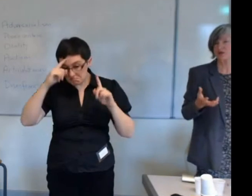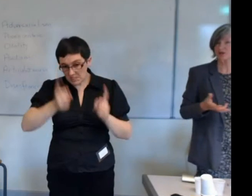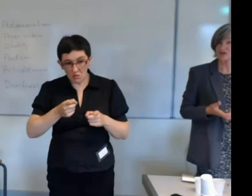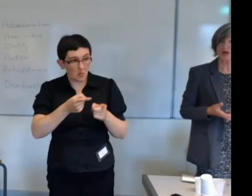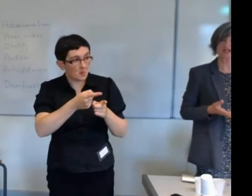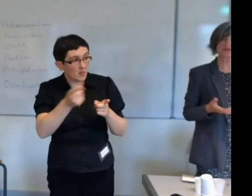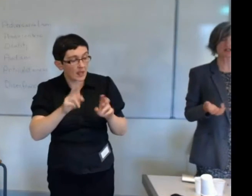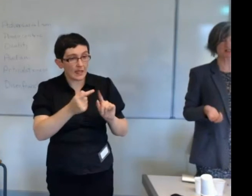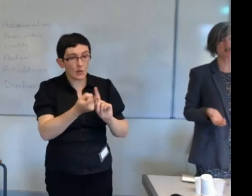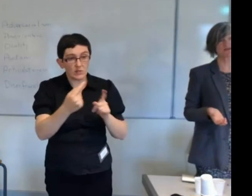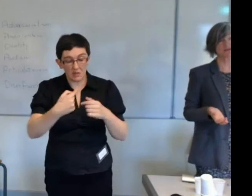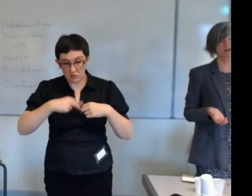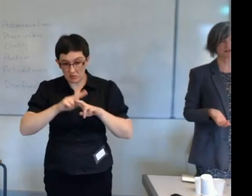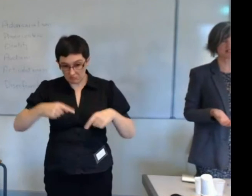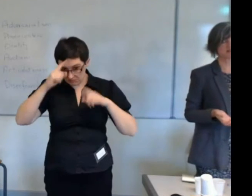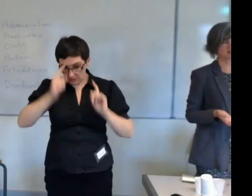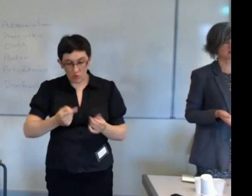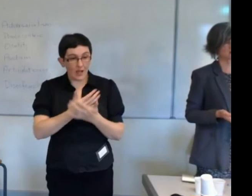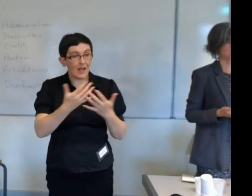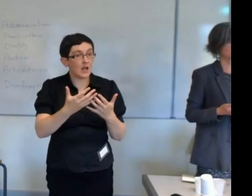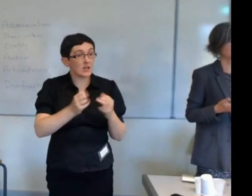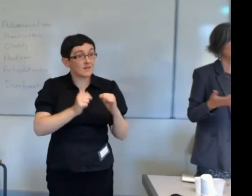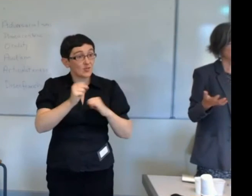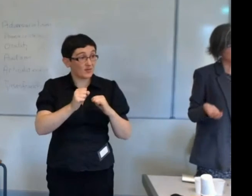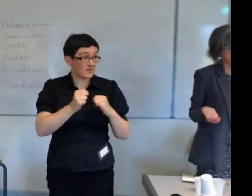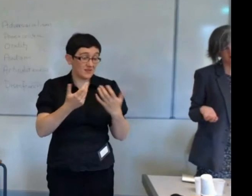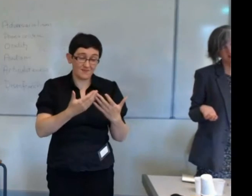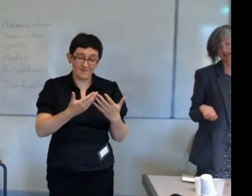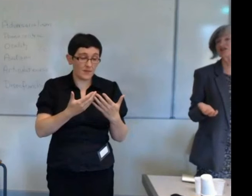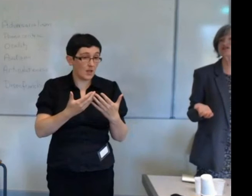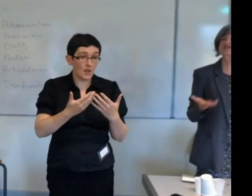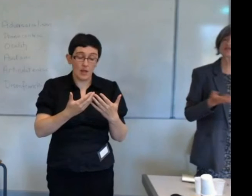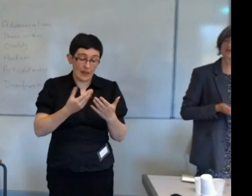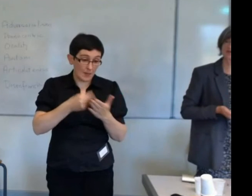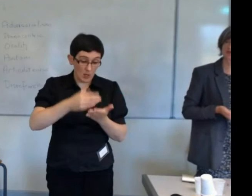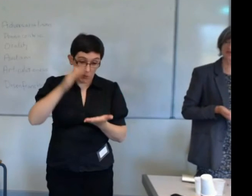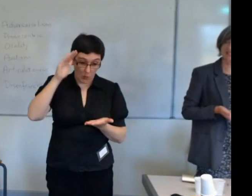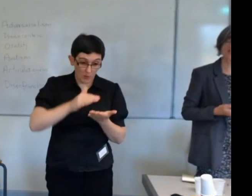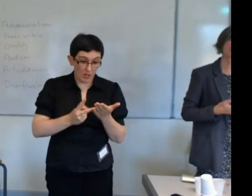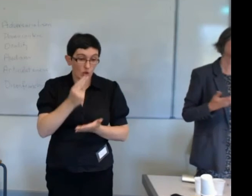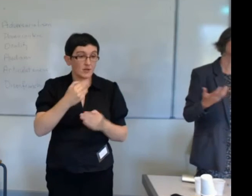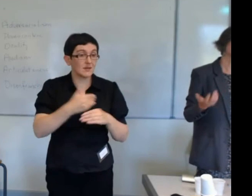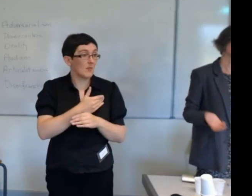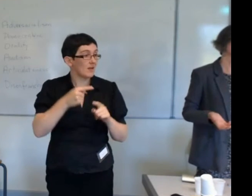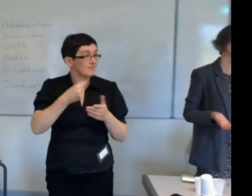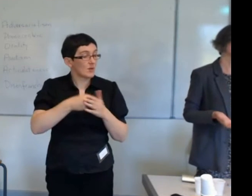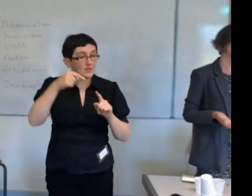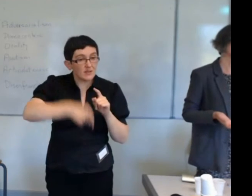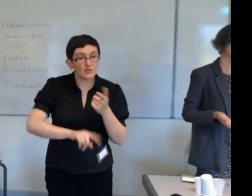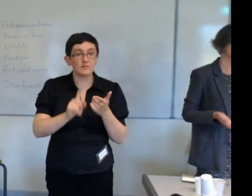them can respond, because a lot of domestic violence services are seriously cut through the recession. They've suffered from lack of investment